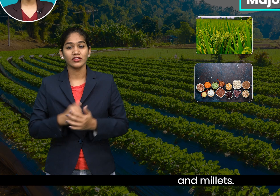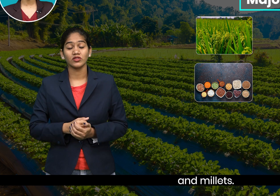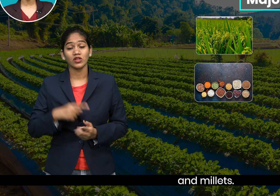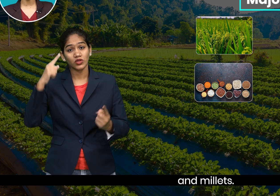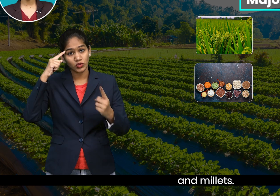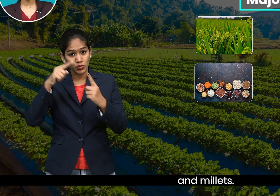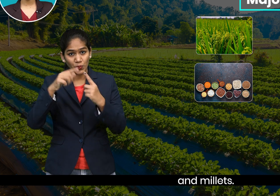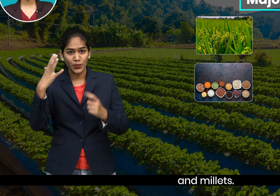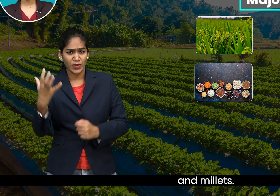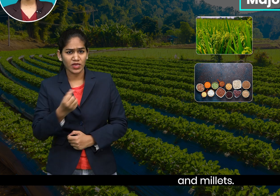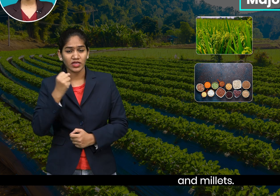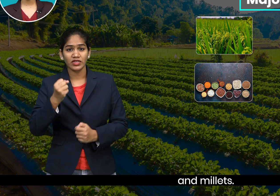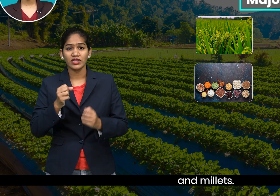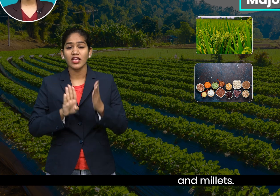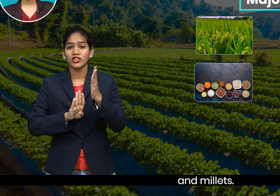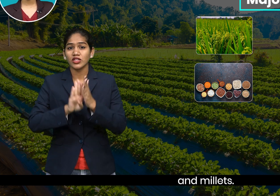Jute and cotton